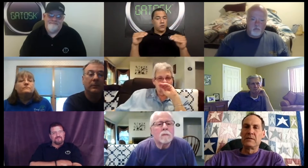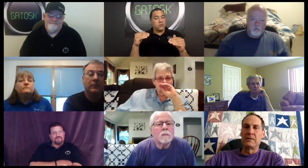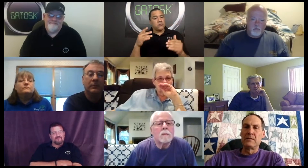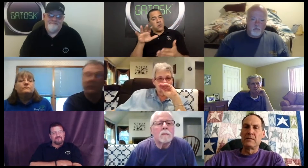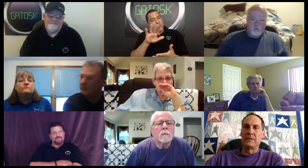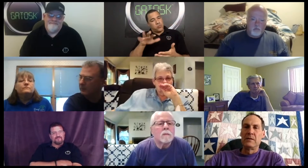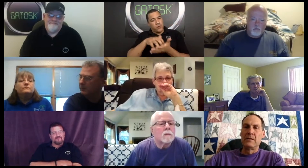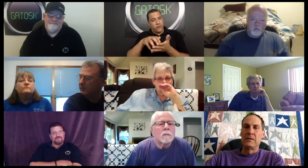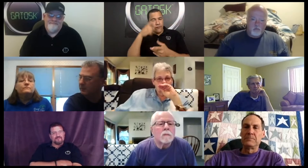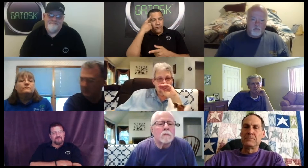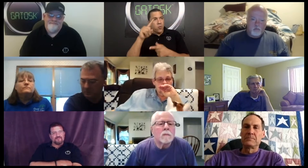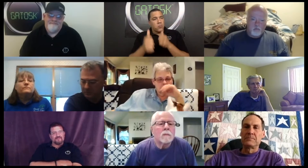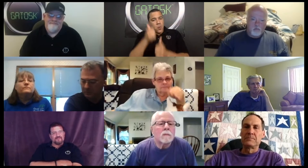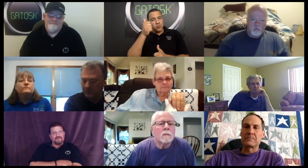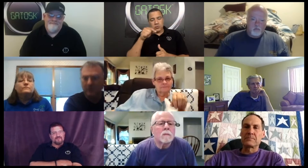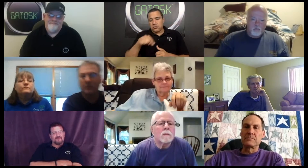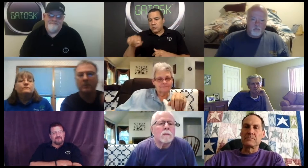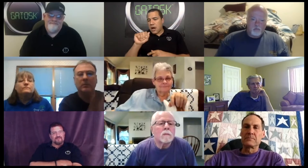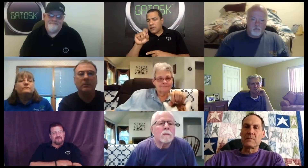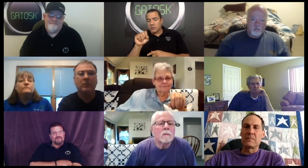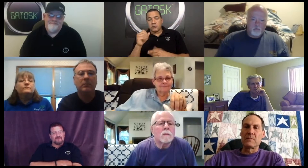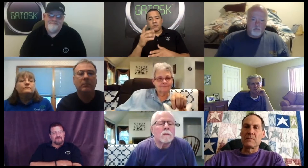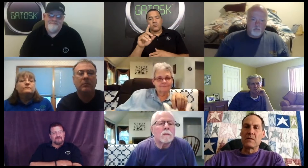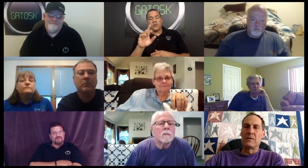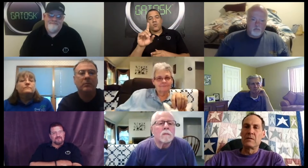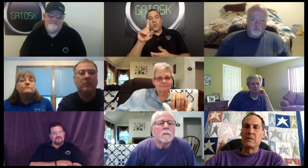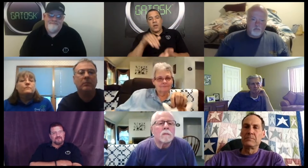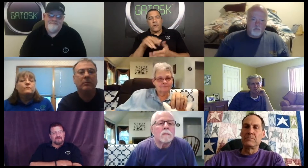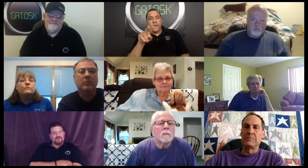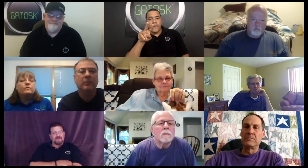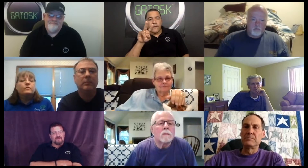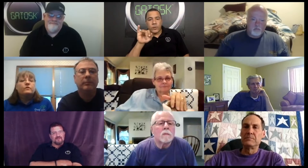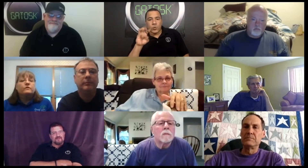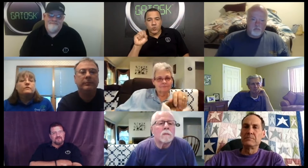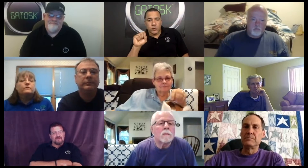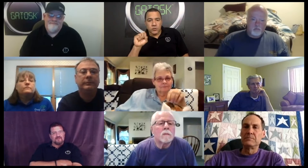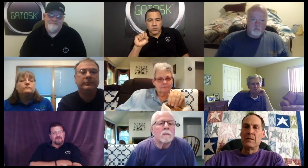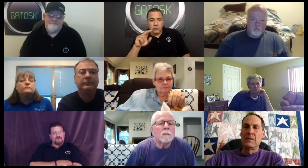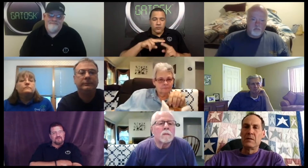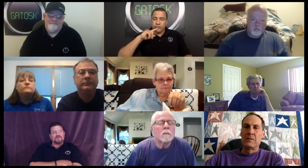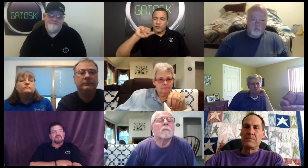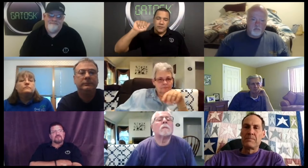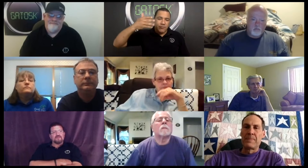credit equals to about roughly, for most ads, 1,000 views.